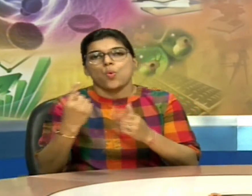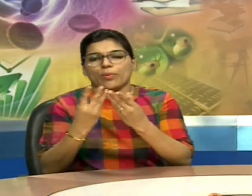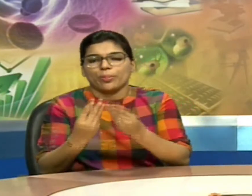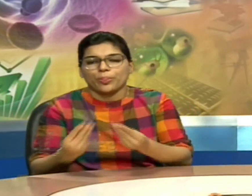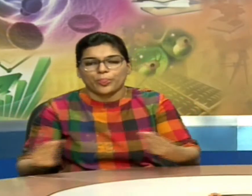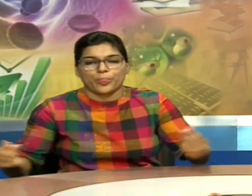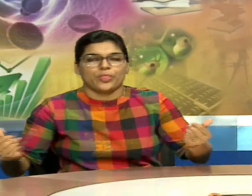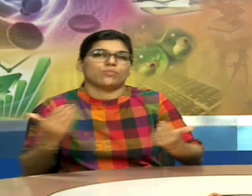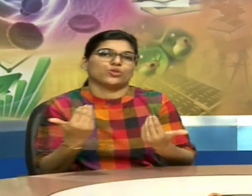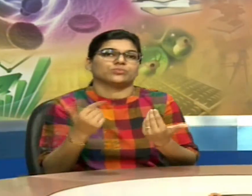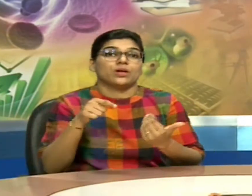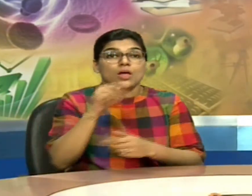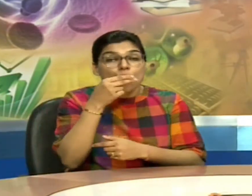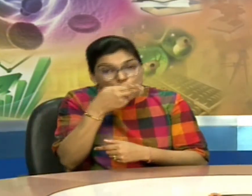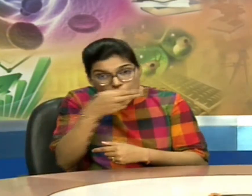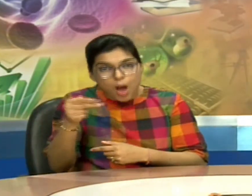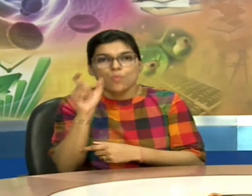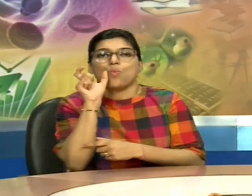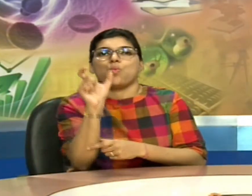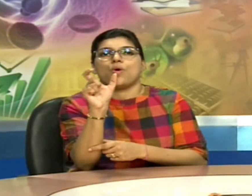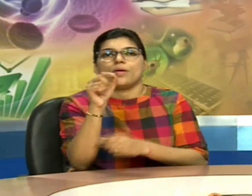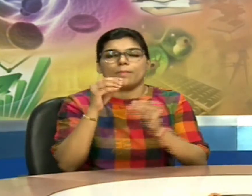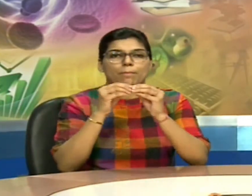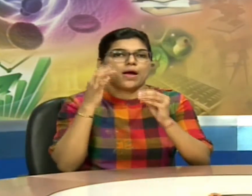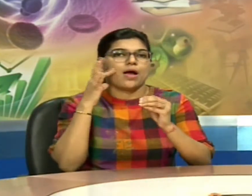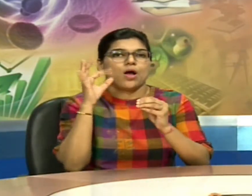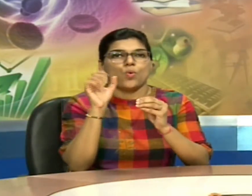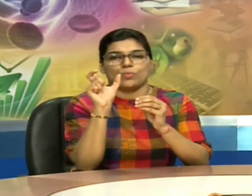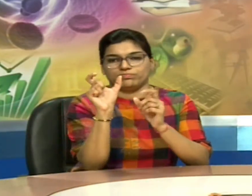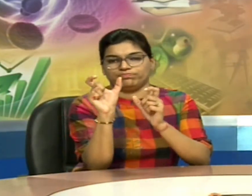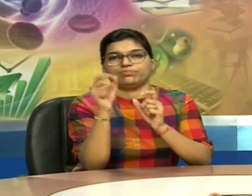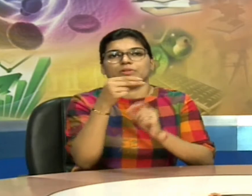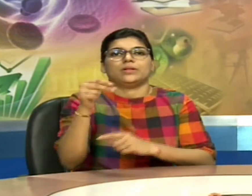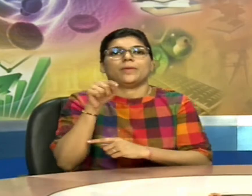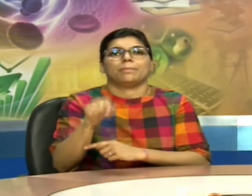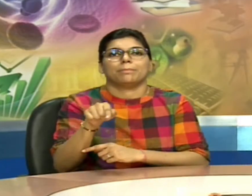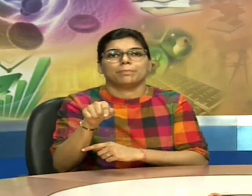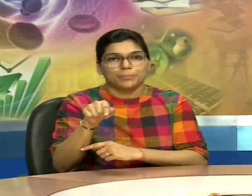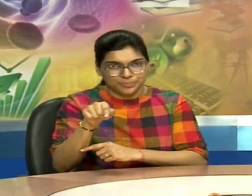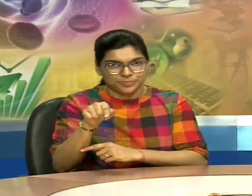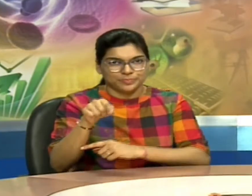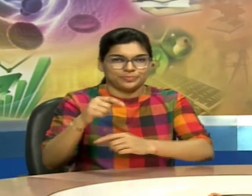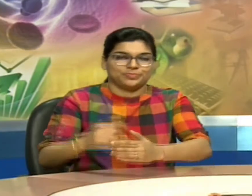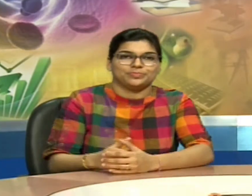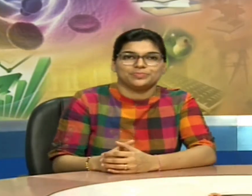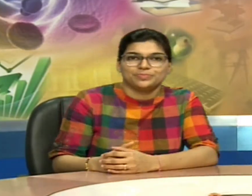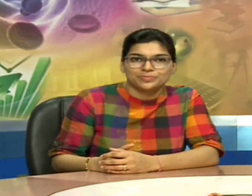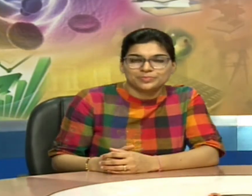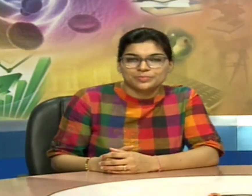They cannot be kept for a long time. So, they are known as biodegradable materials.